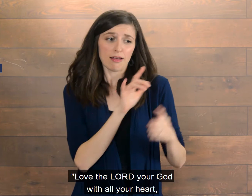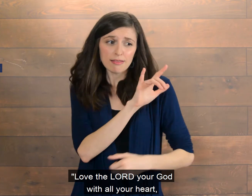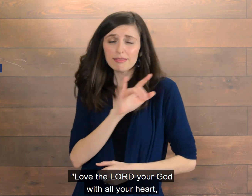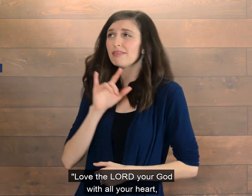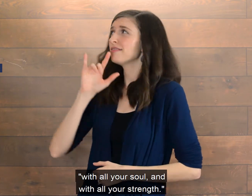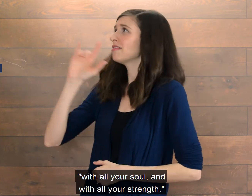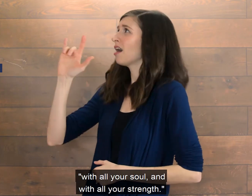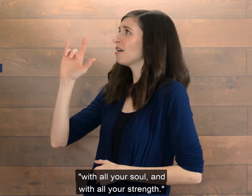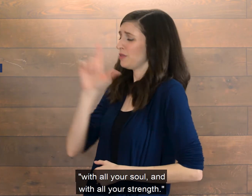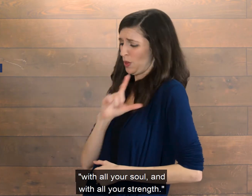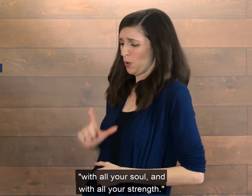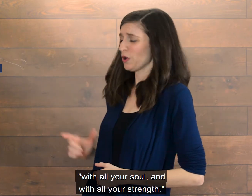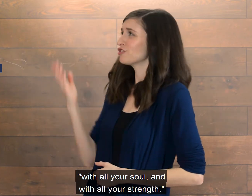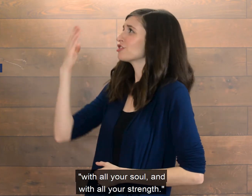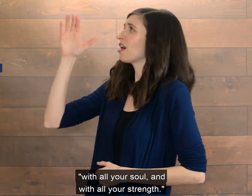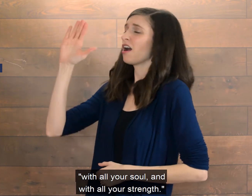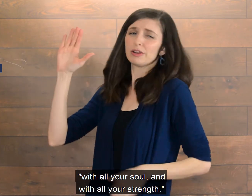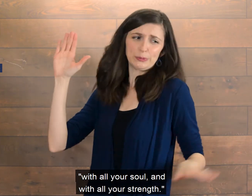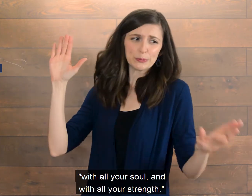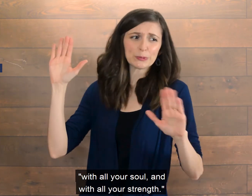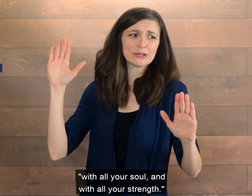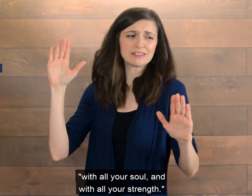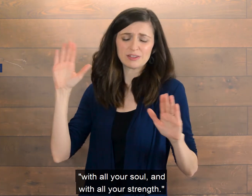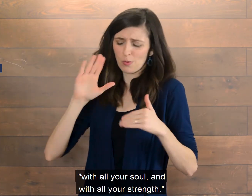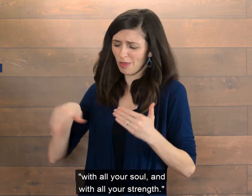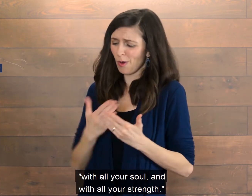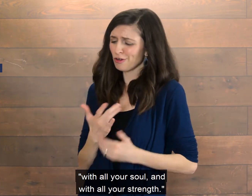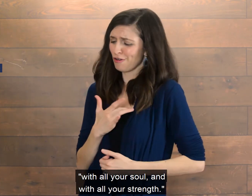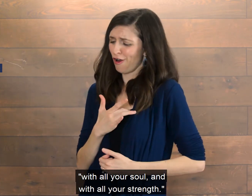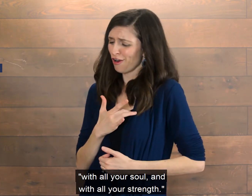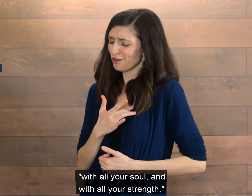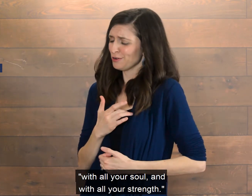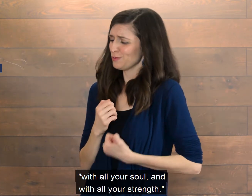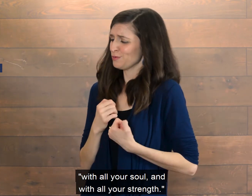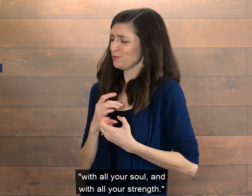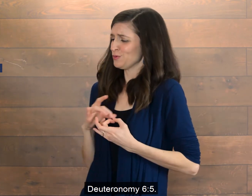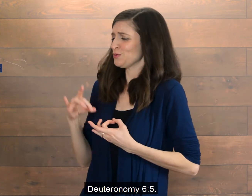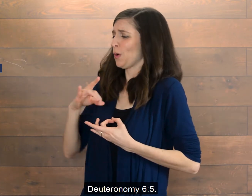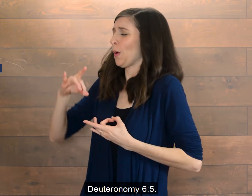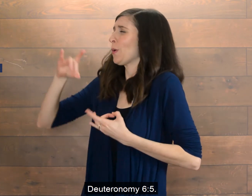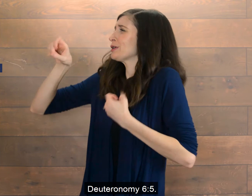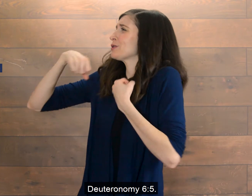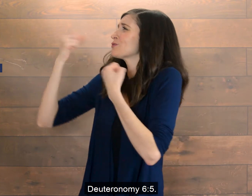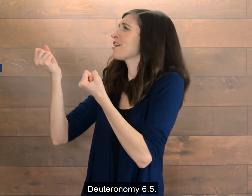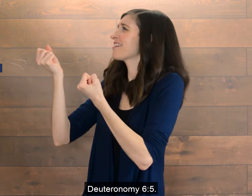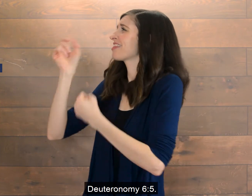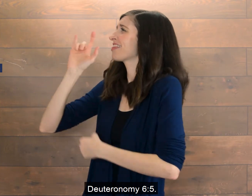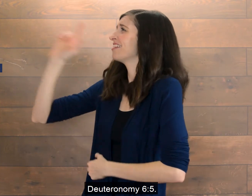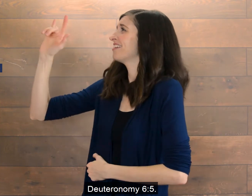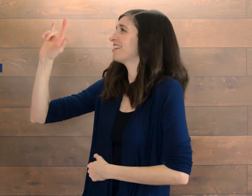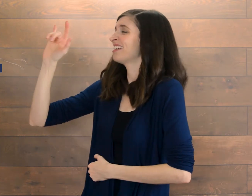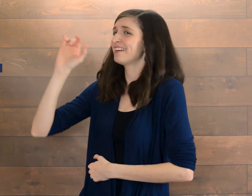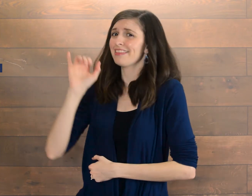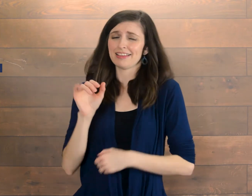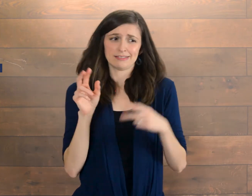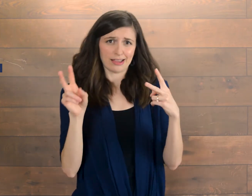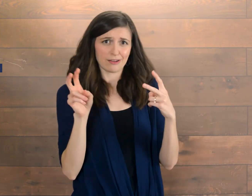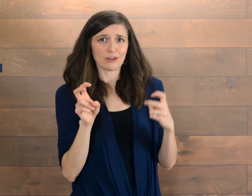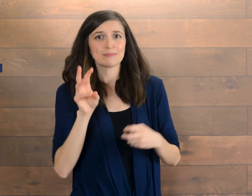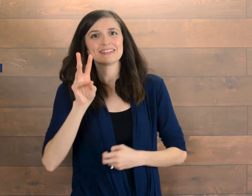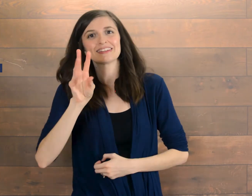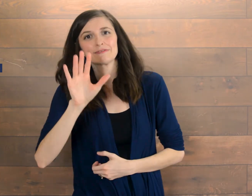your heart, with all your soul, and with all your strength. Deuteronomy 6:5.